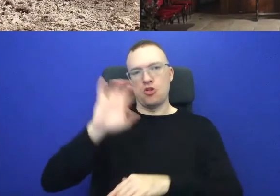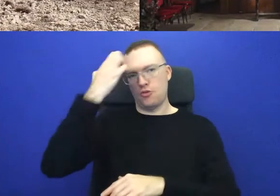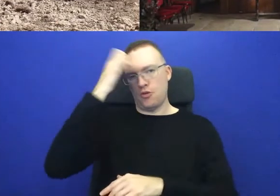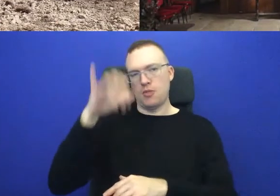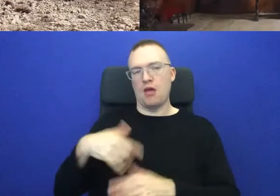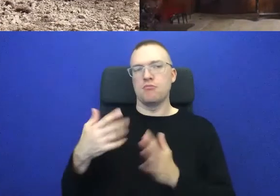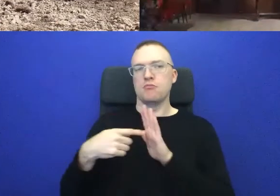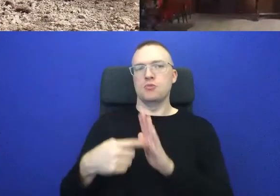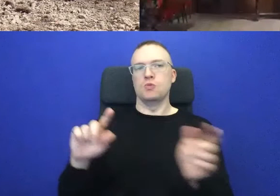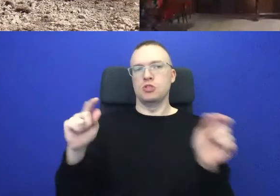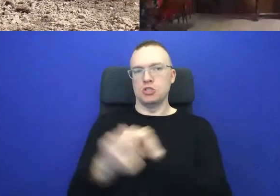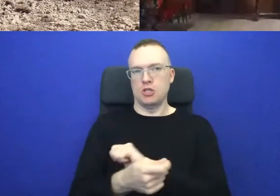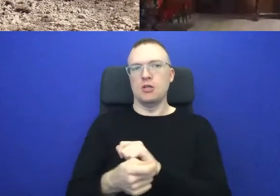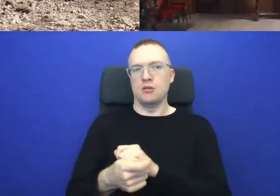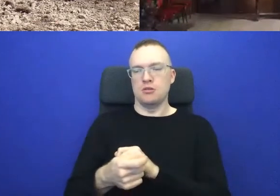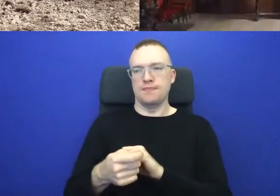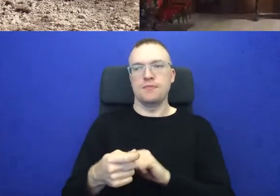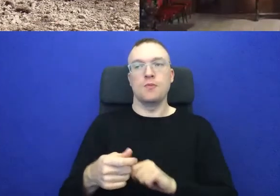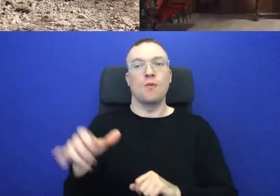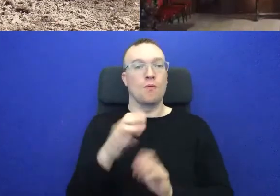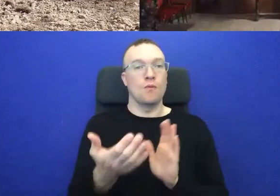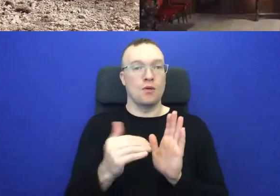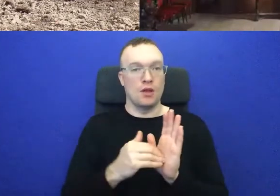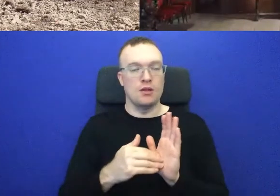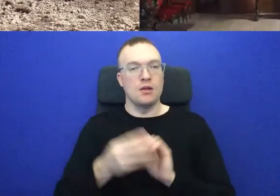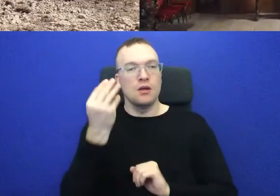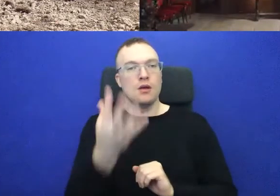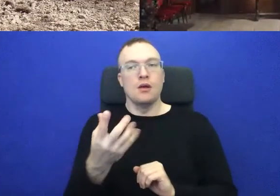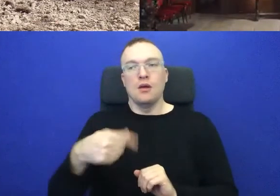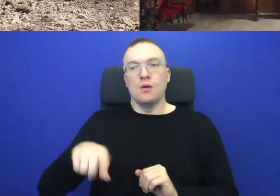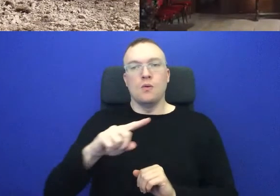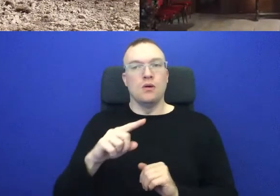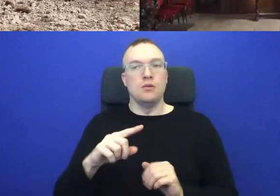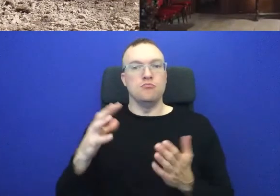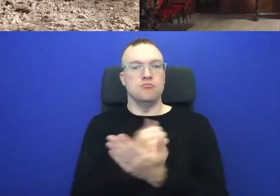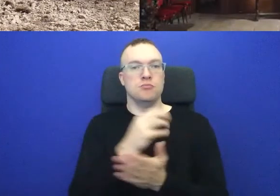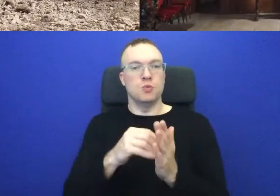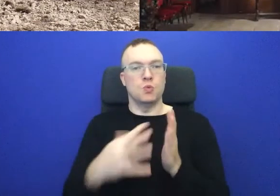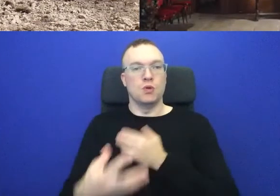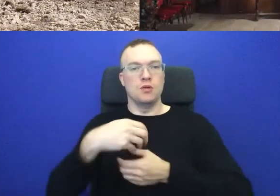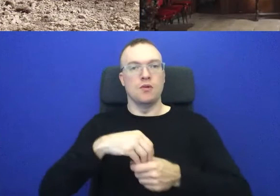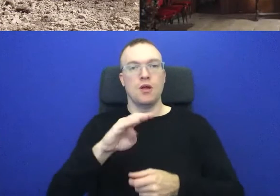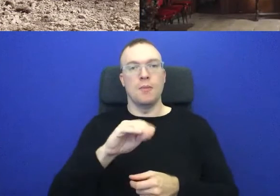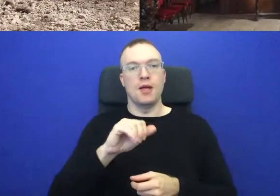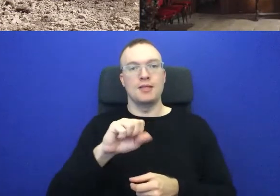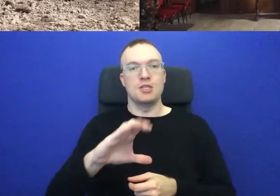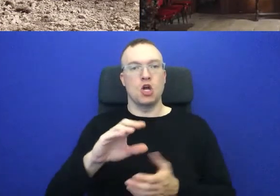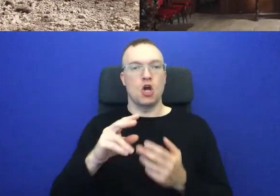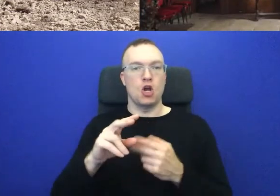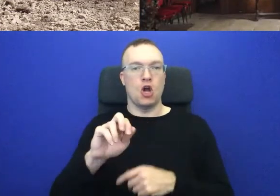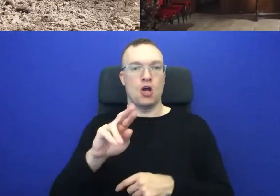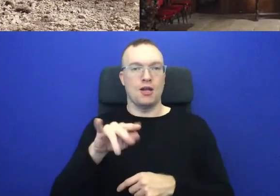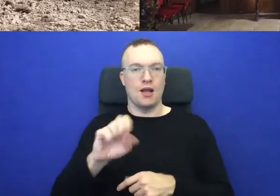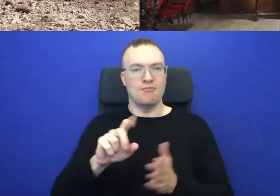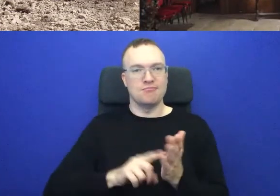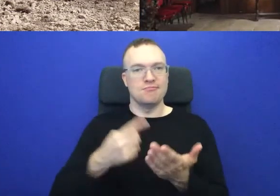of change at that. And again, we are getting students into the Bisque archives to research previous residents of